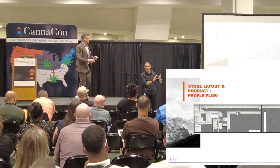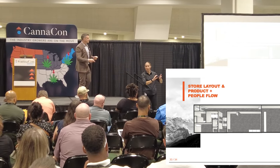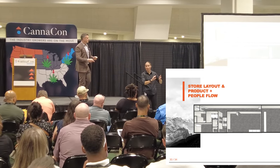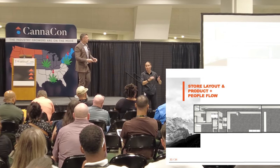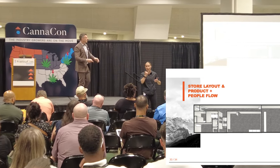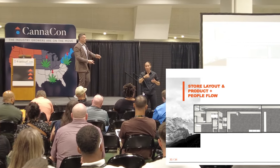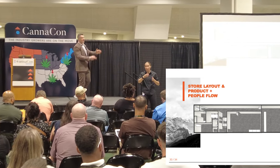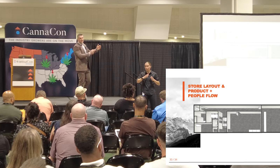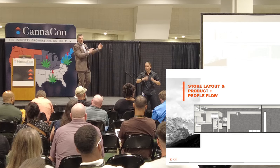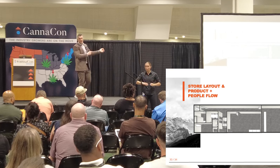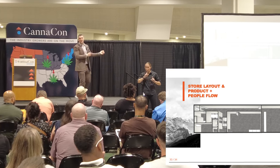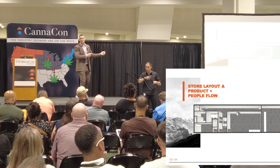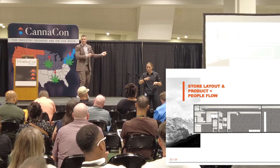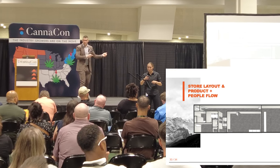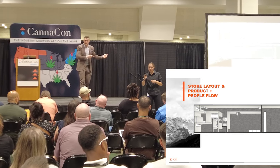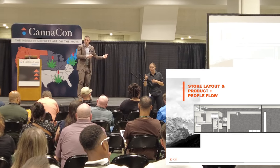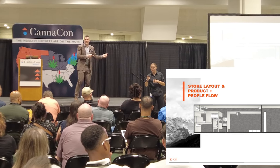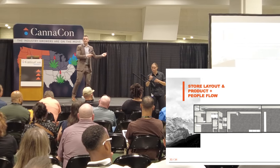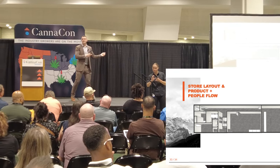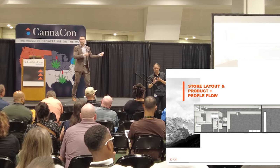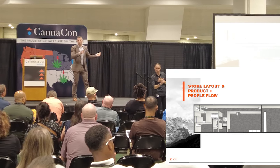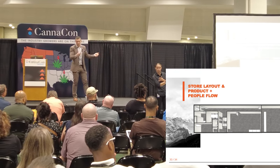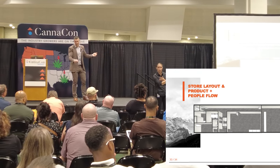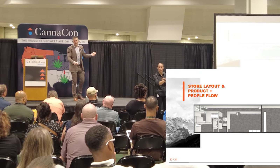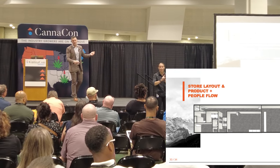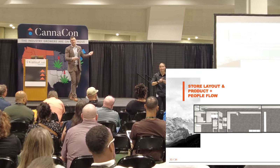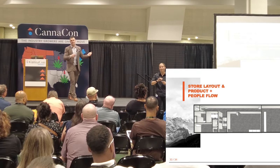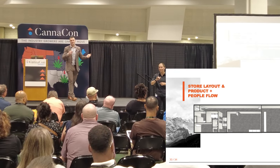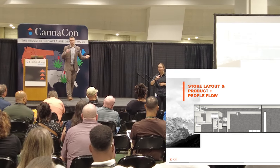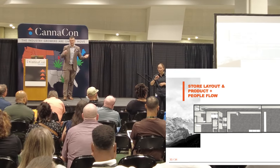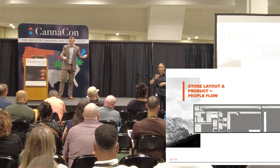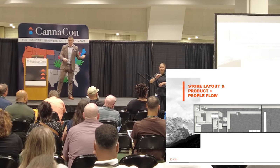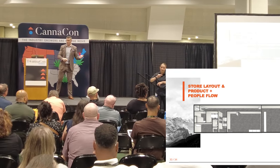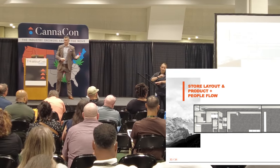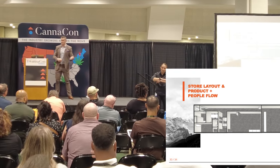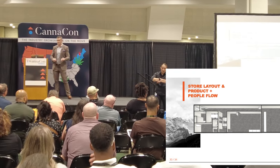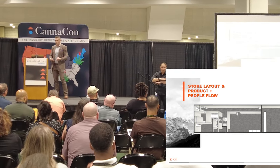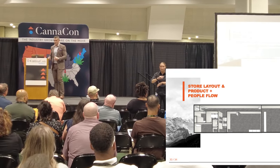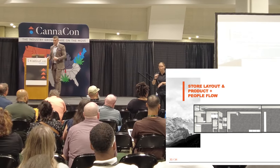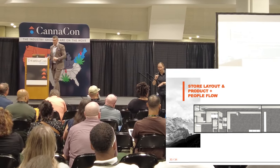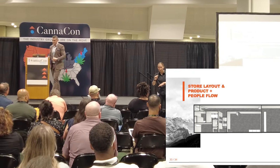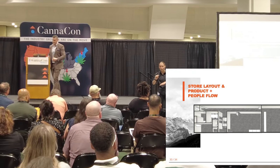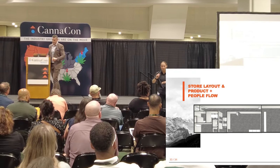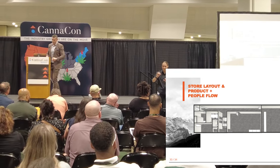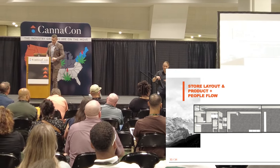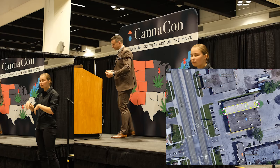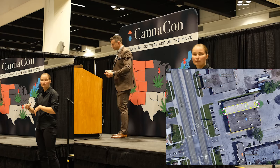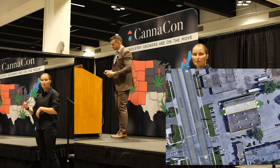is placed. And then behind that, we have our administrative areas, employee areas, restrooms, and so on.